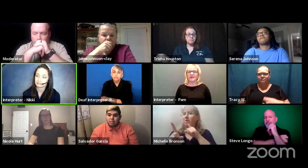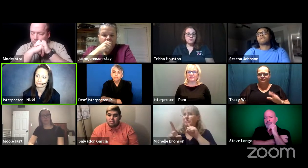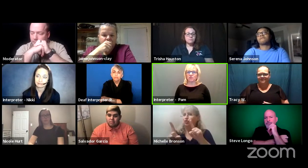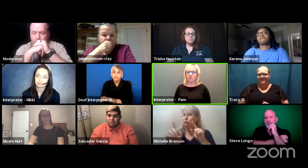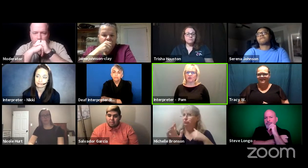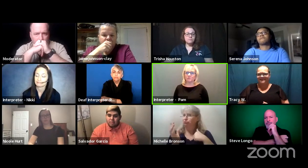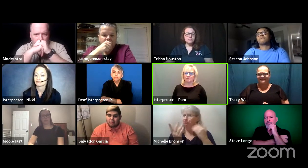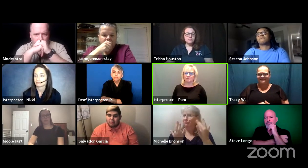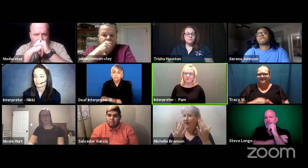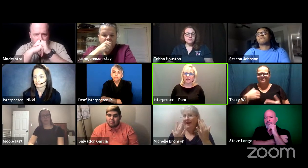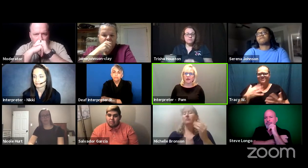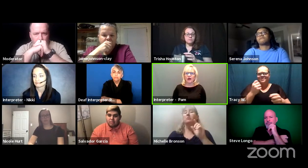Yes, Michelle.